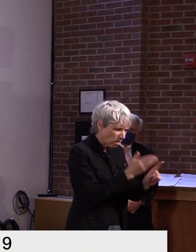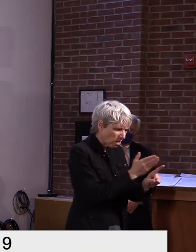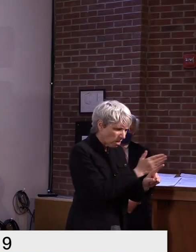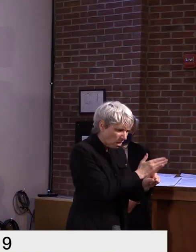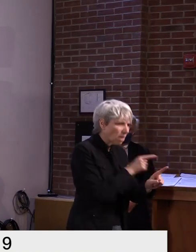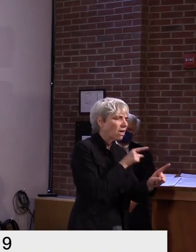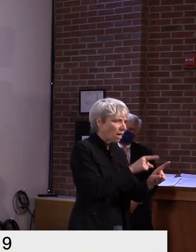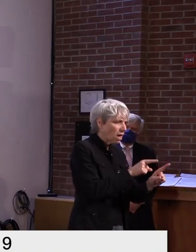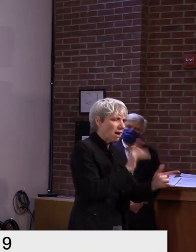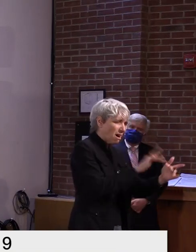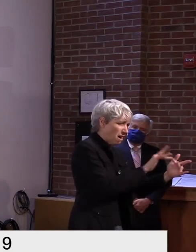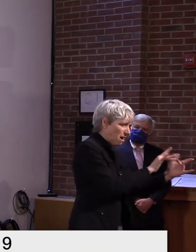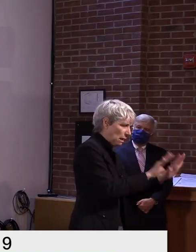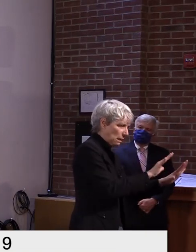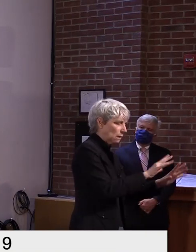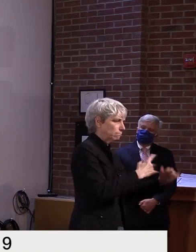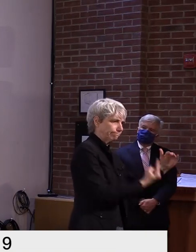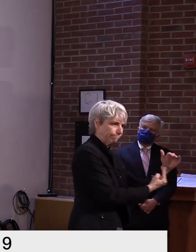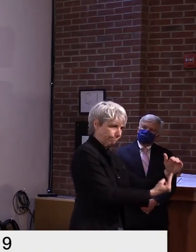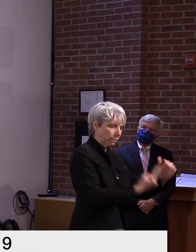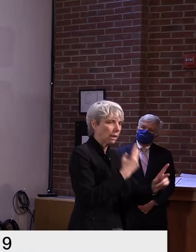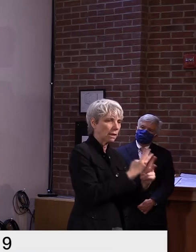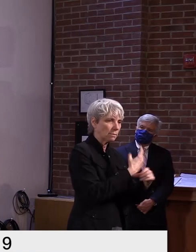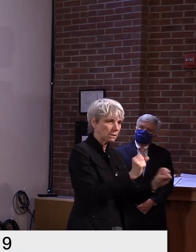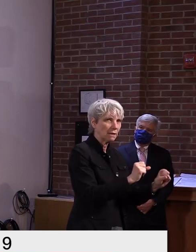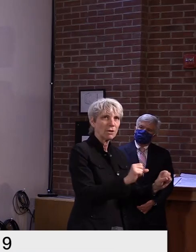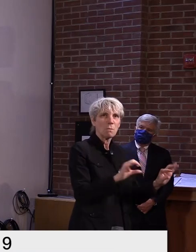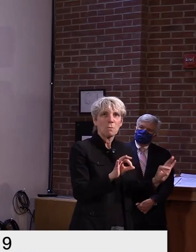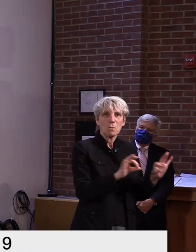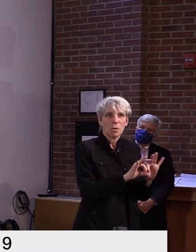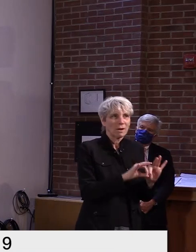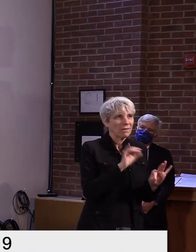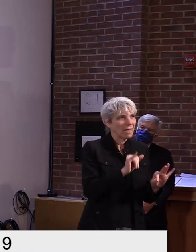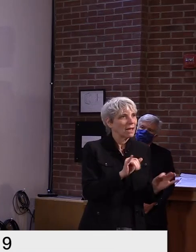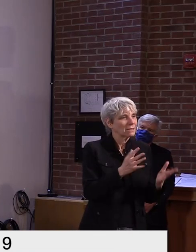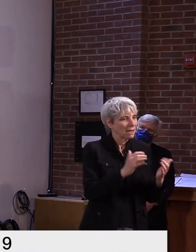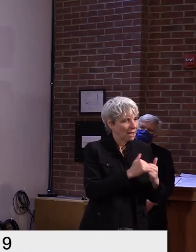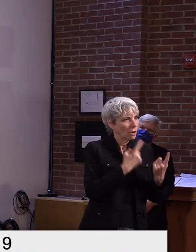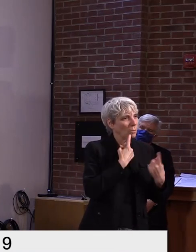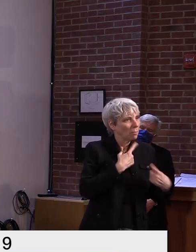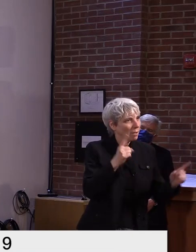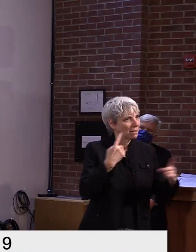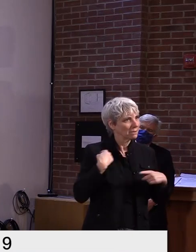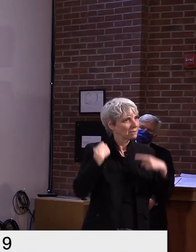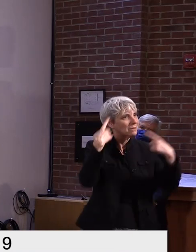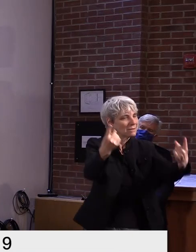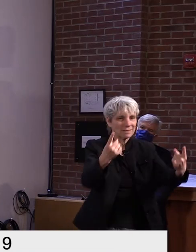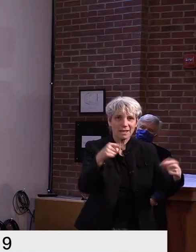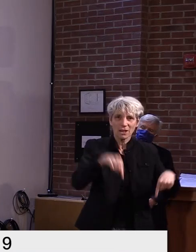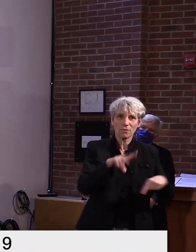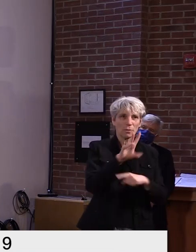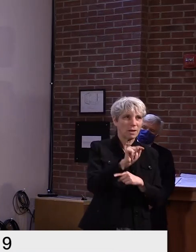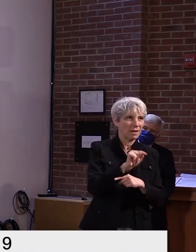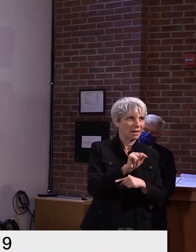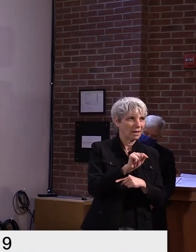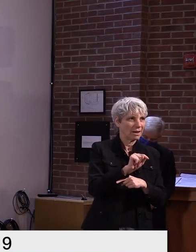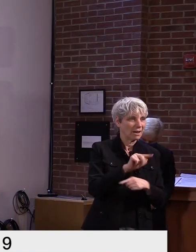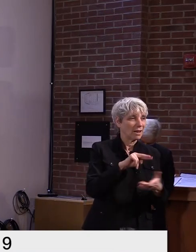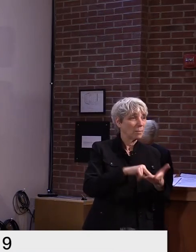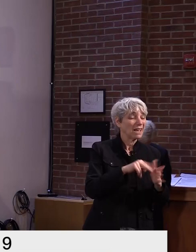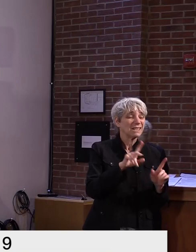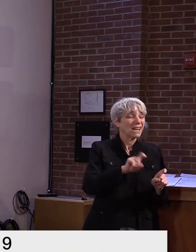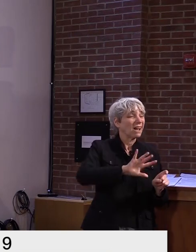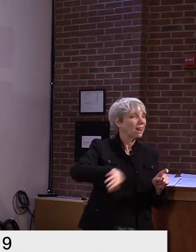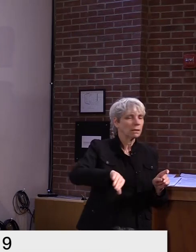and needs to continue. And underpinning its success is testing. It's important to